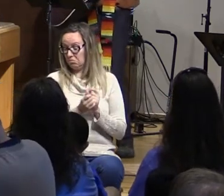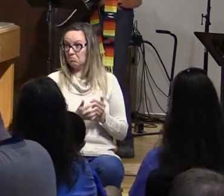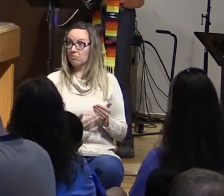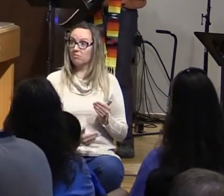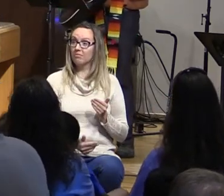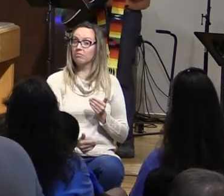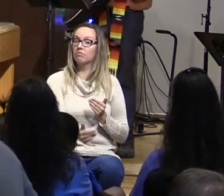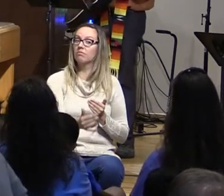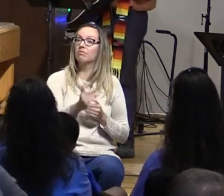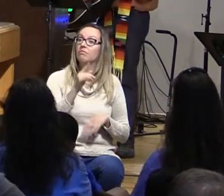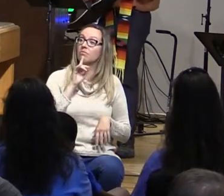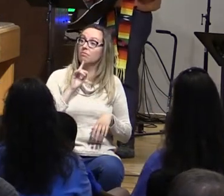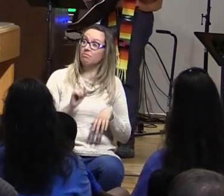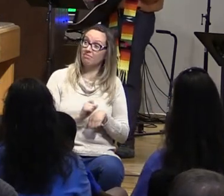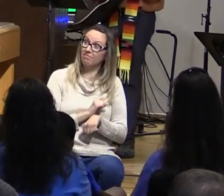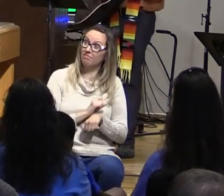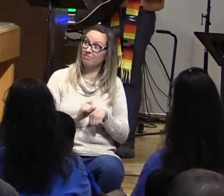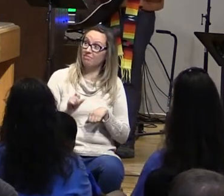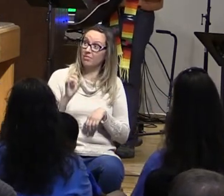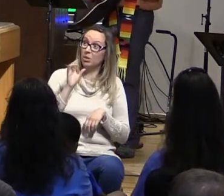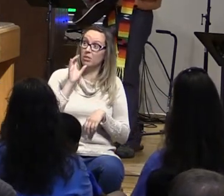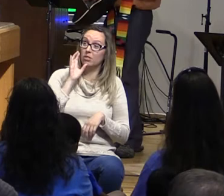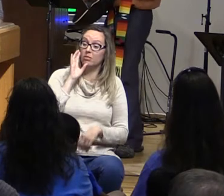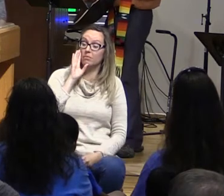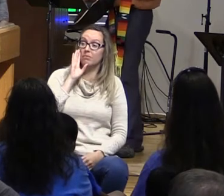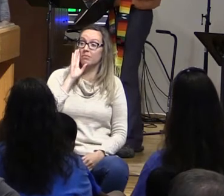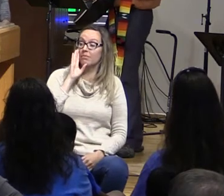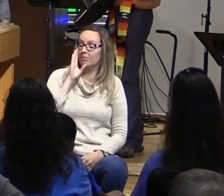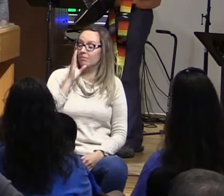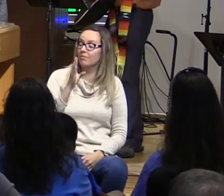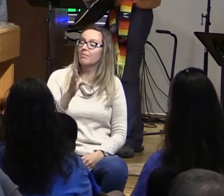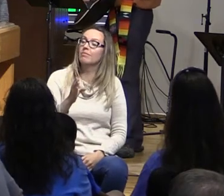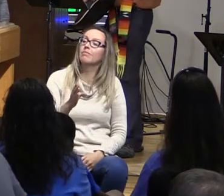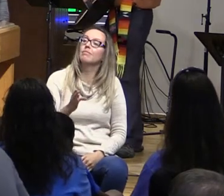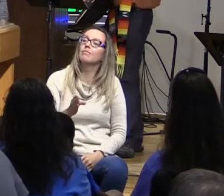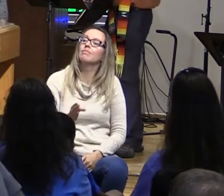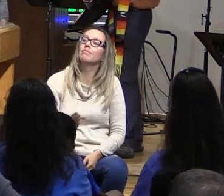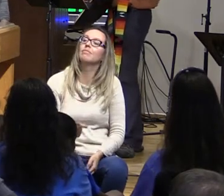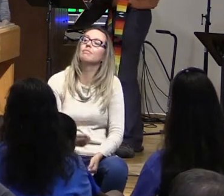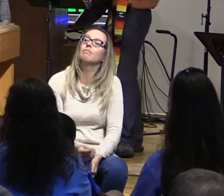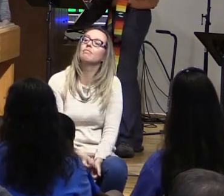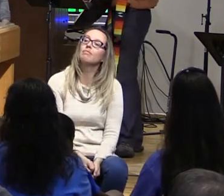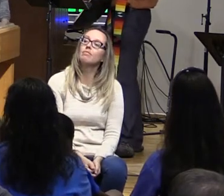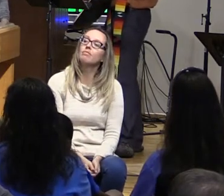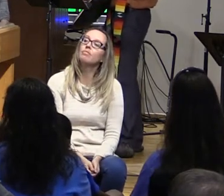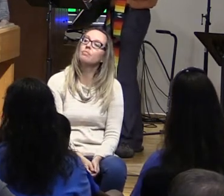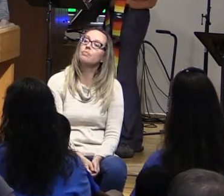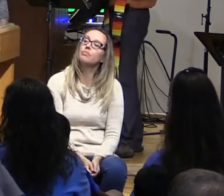Change at all.